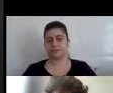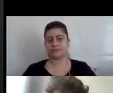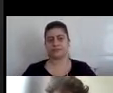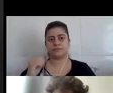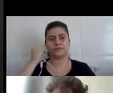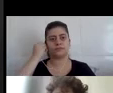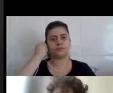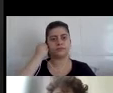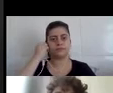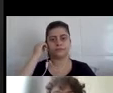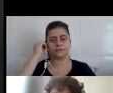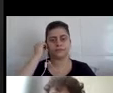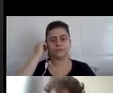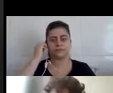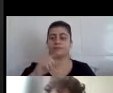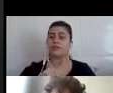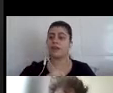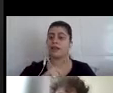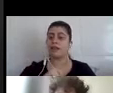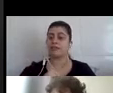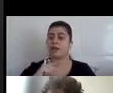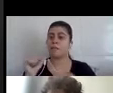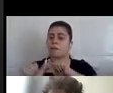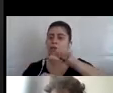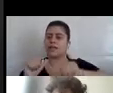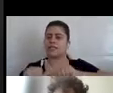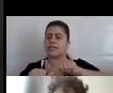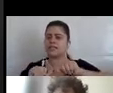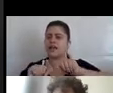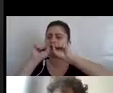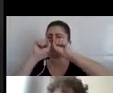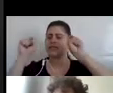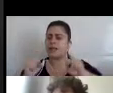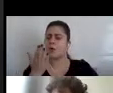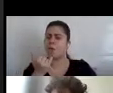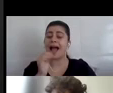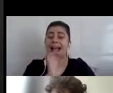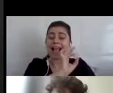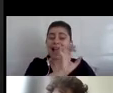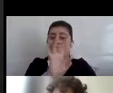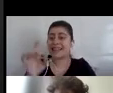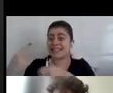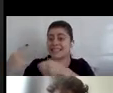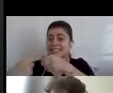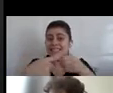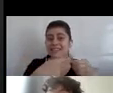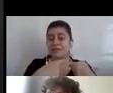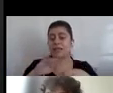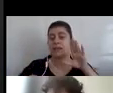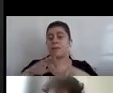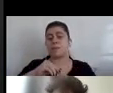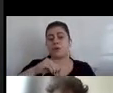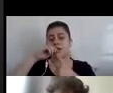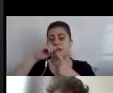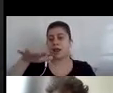food system, and then each city, depending on their priorities, depending on their environment, can focus on a specific or